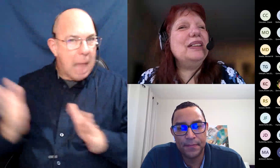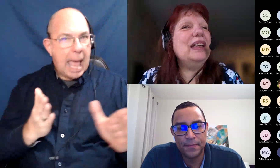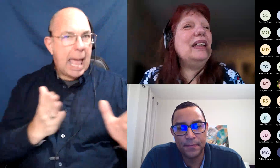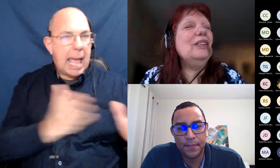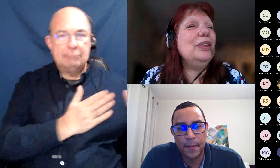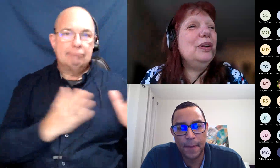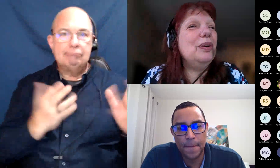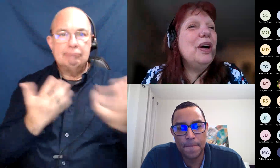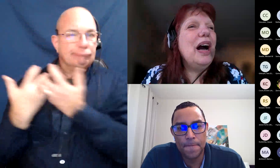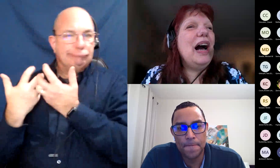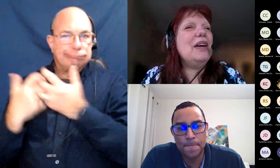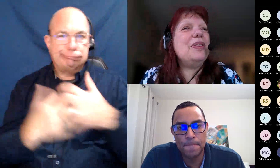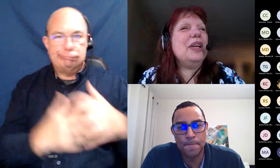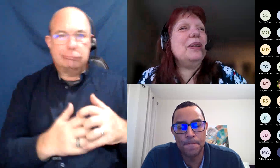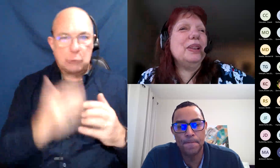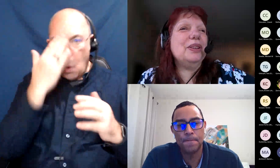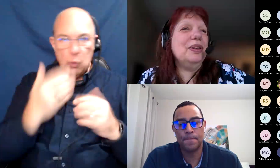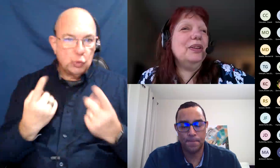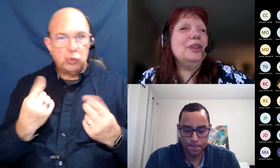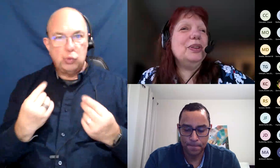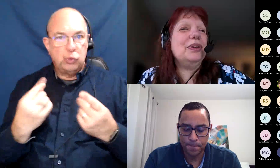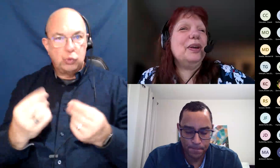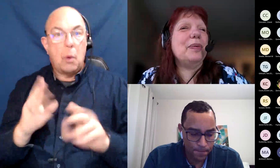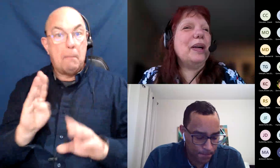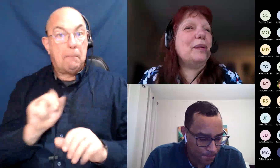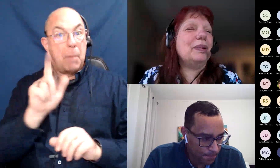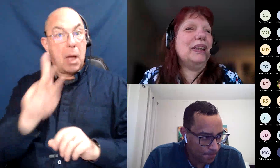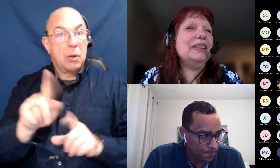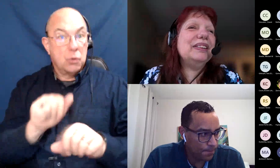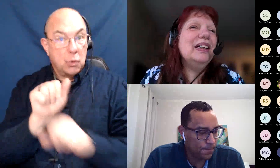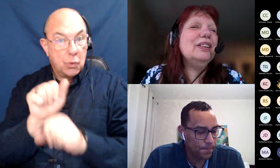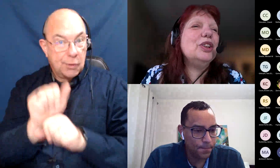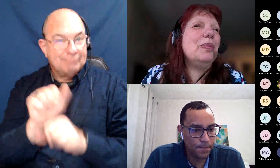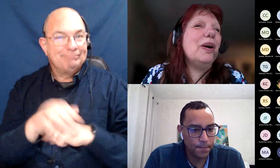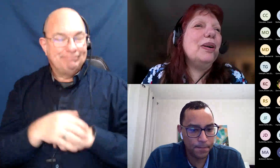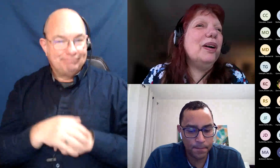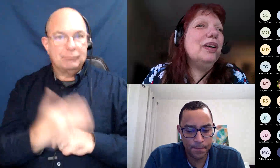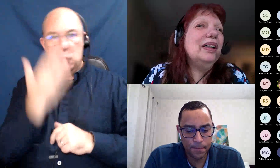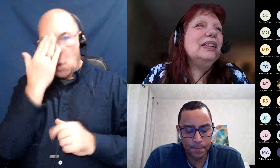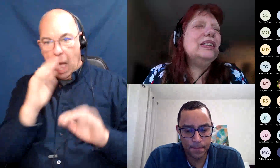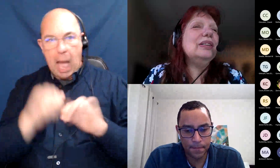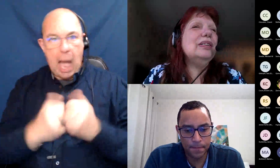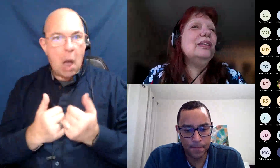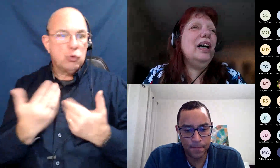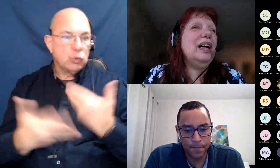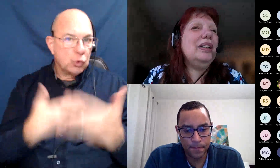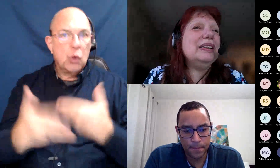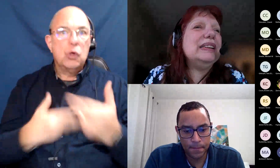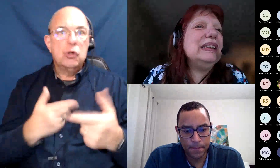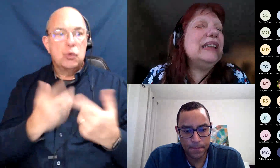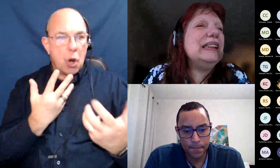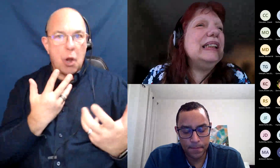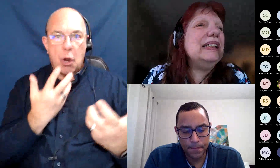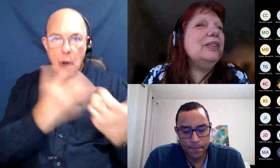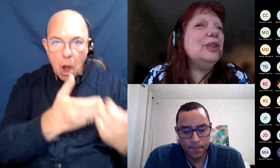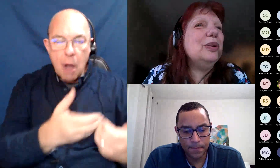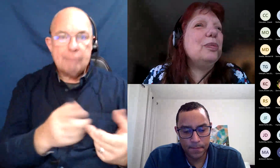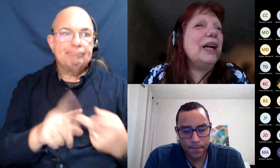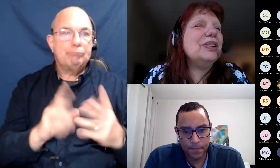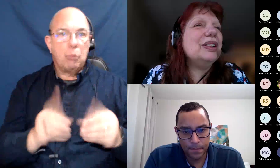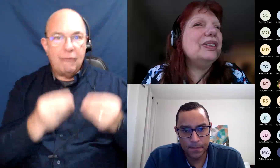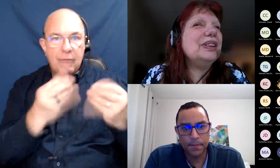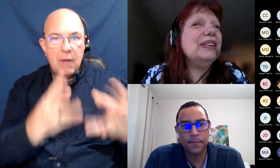something that they can do as they return to their workplace tomorrow, to things that they